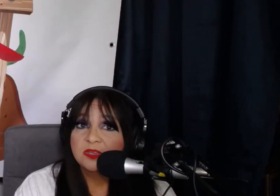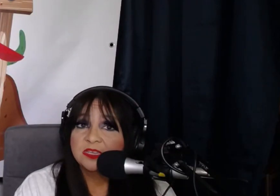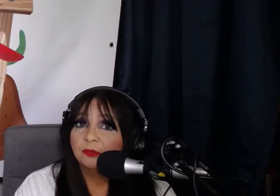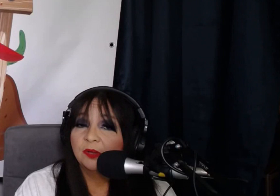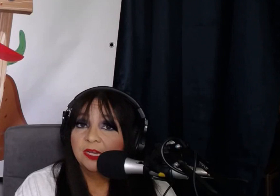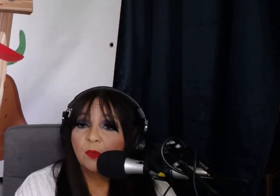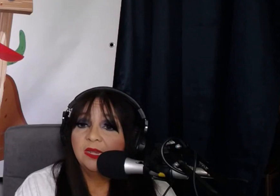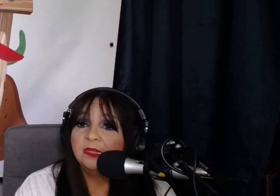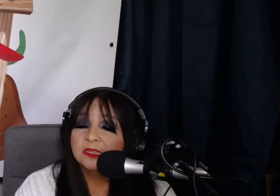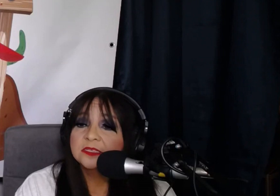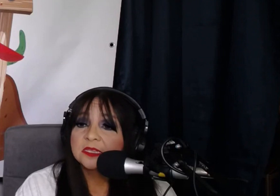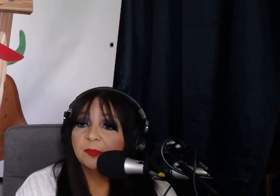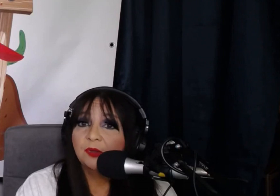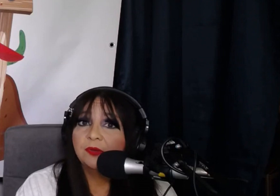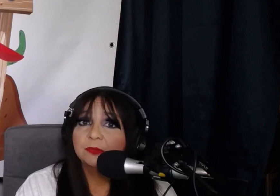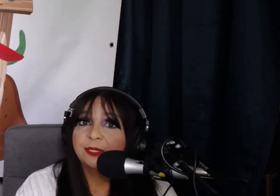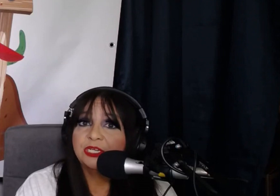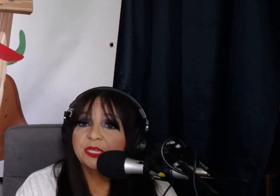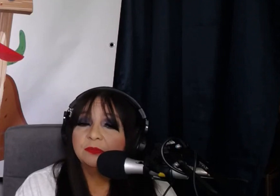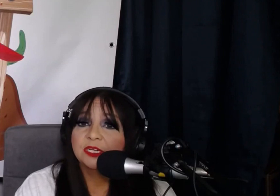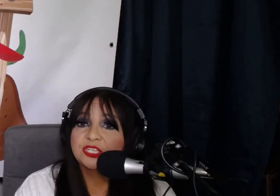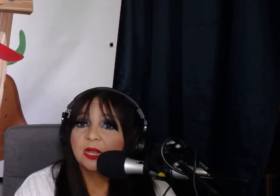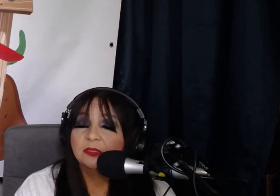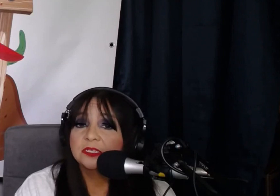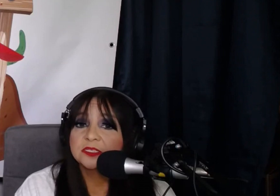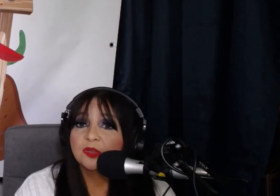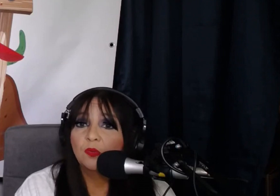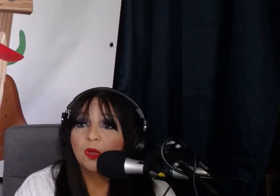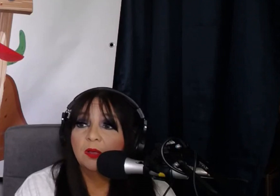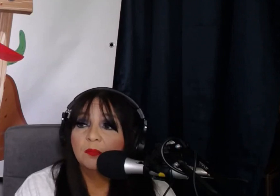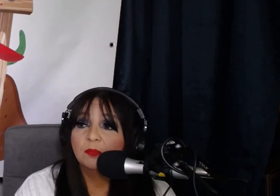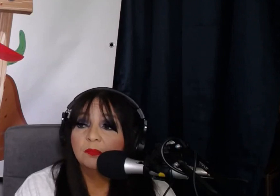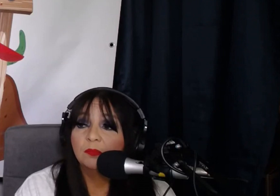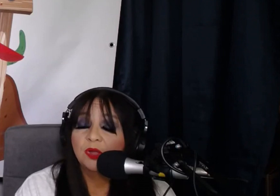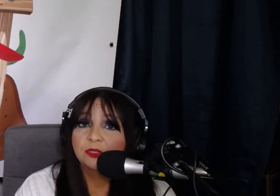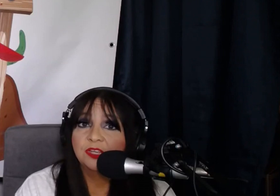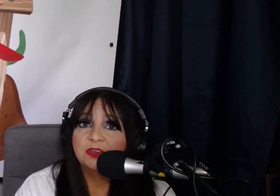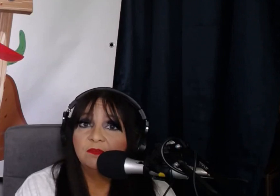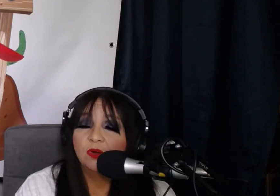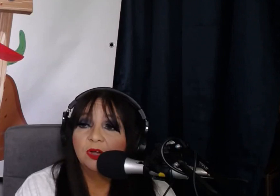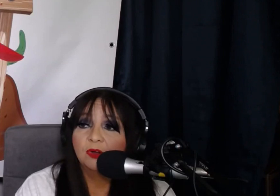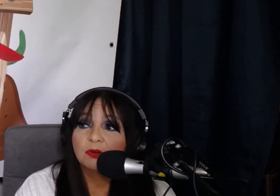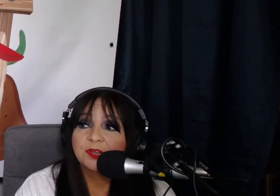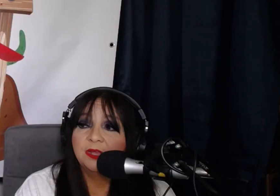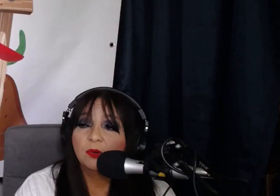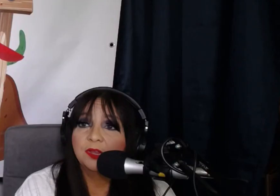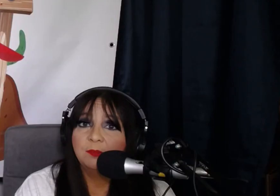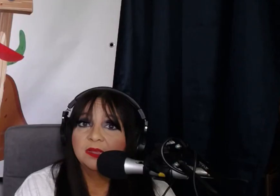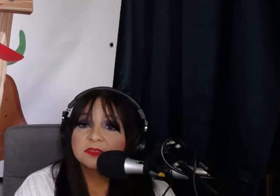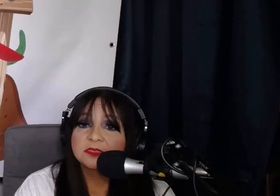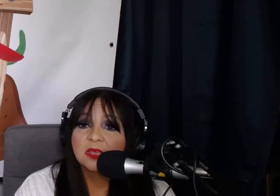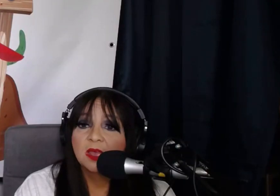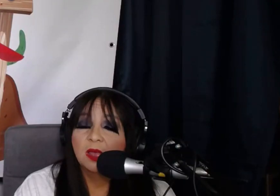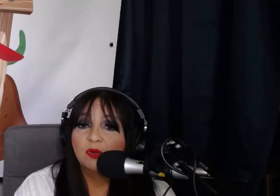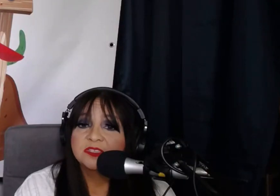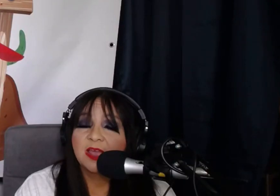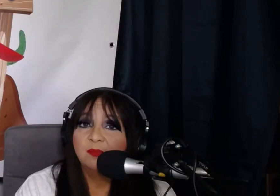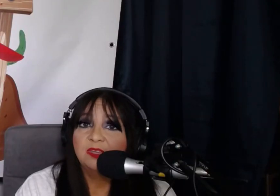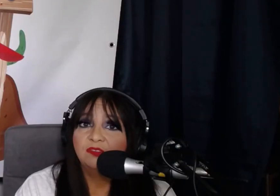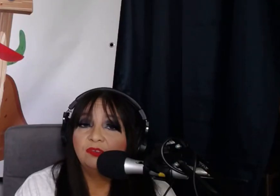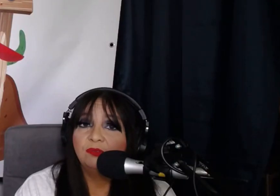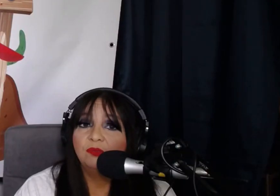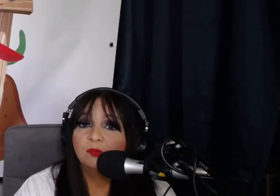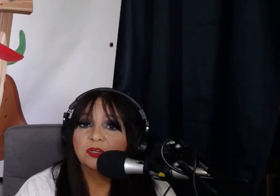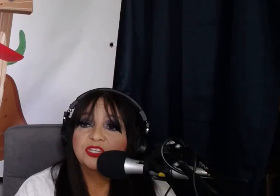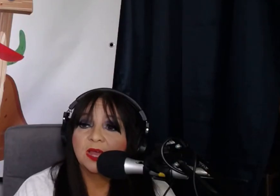I always have a running waiting list. Let me know your region. Reach out. Let us know what you're looking for. Corgi mix. I'm always